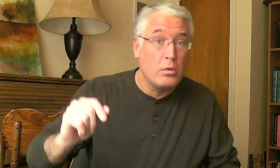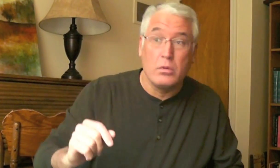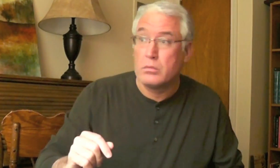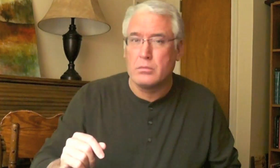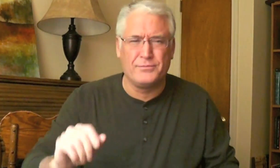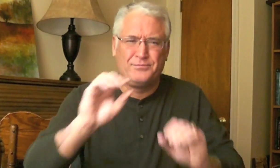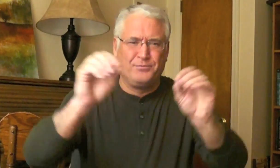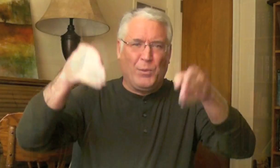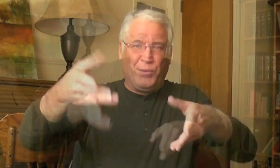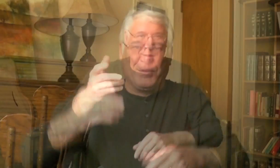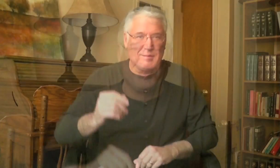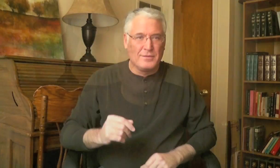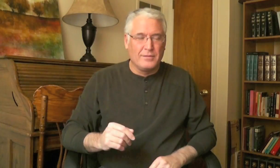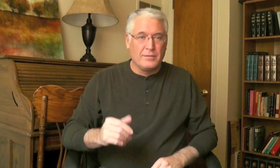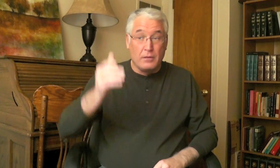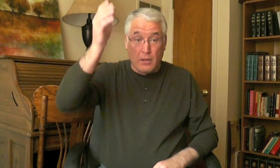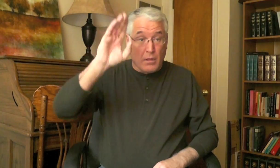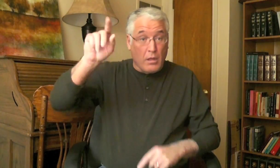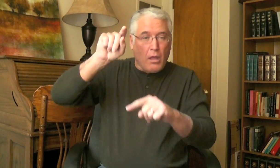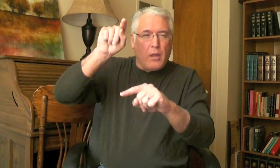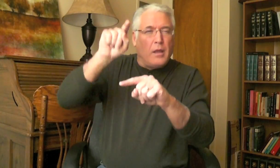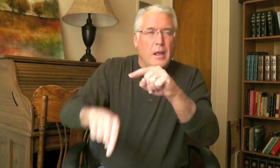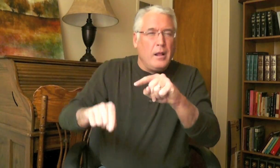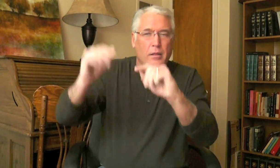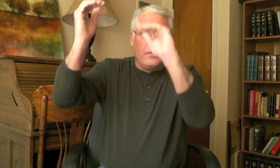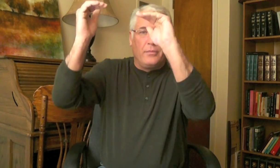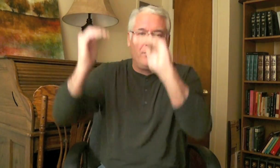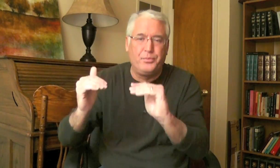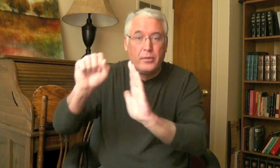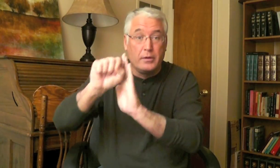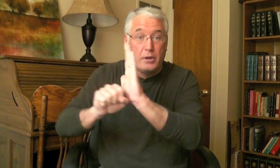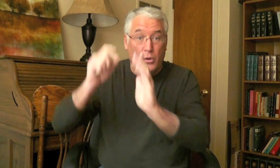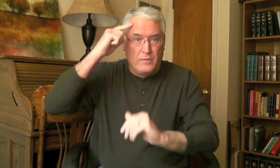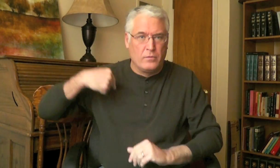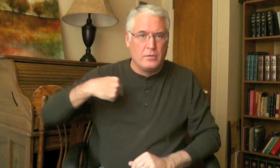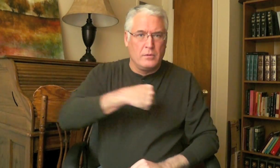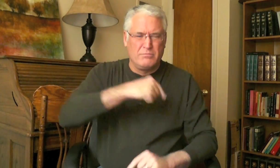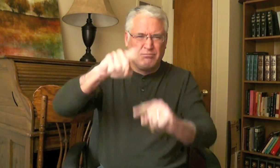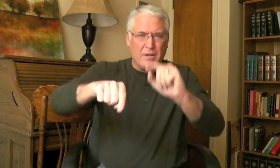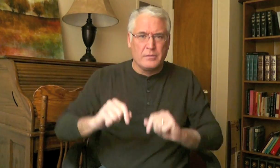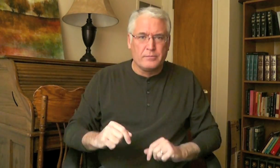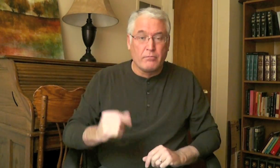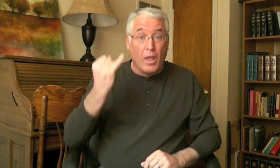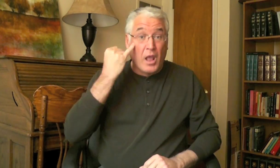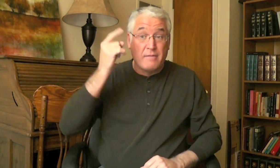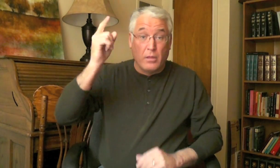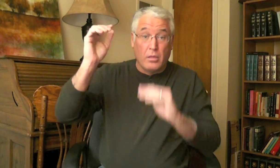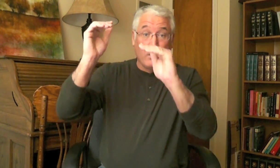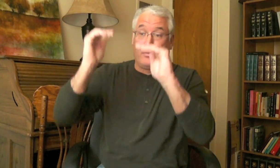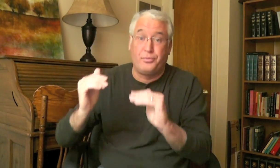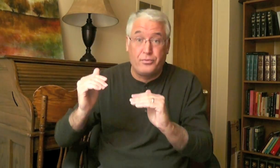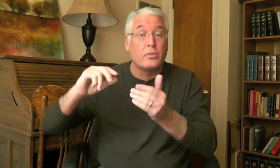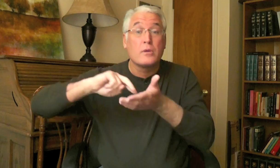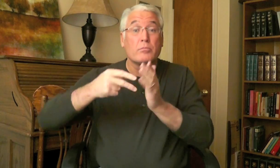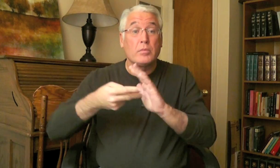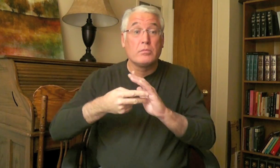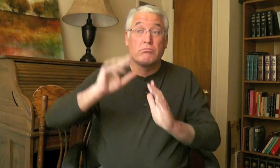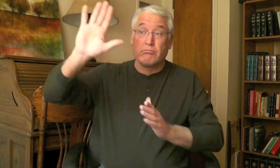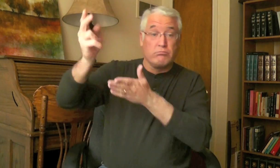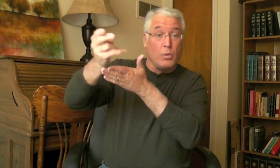obedient. Anyone? No person. God can't lower his standard for us. He can't. If he lowered his standard, it